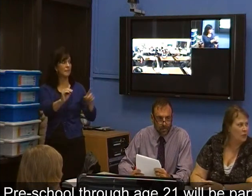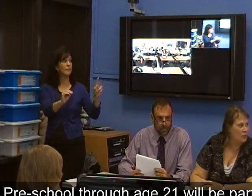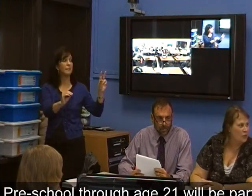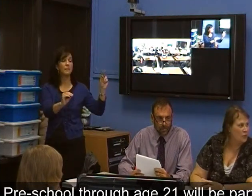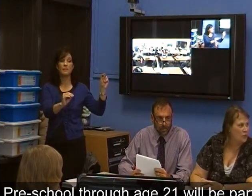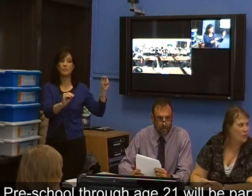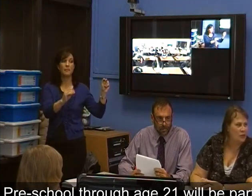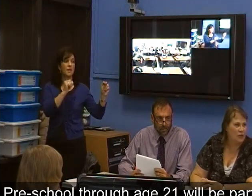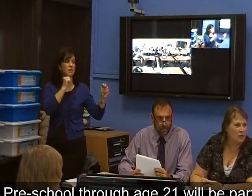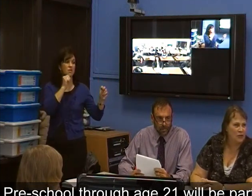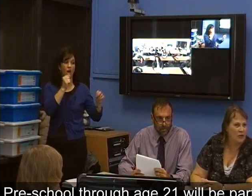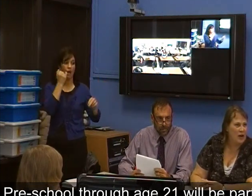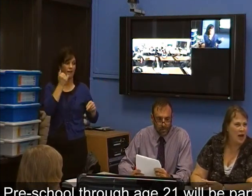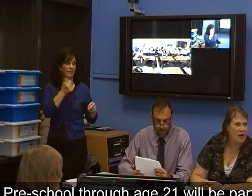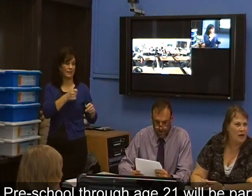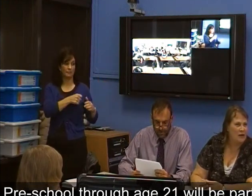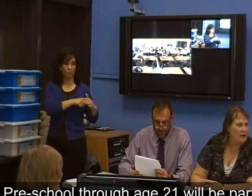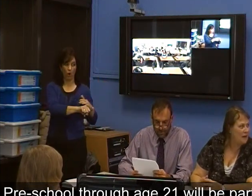3.